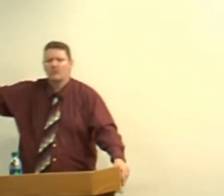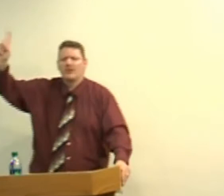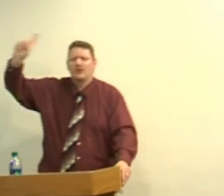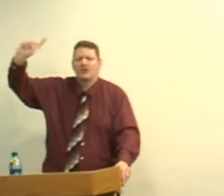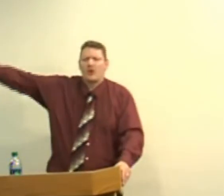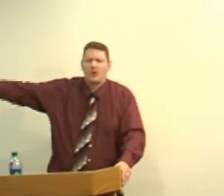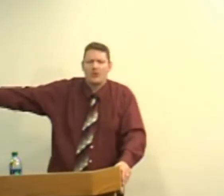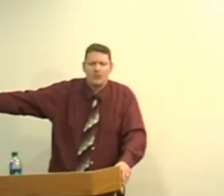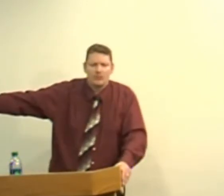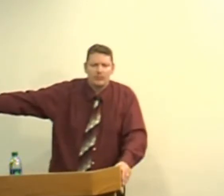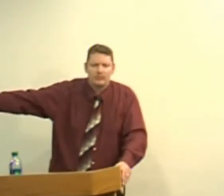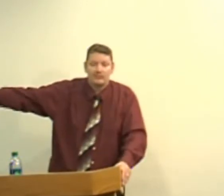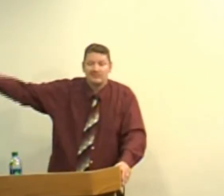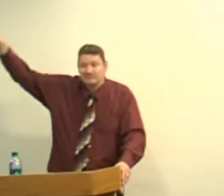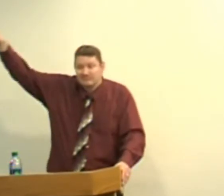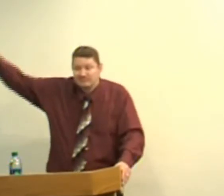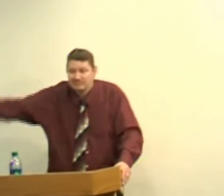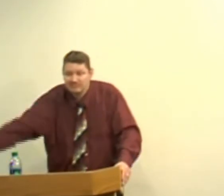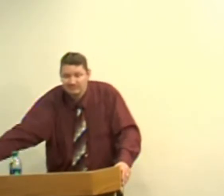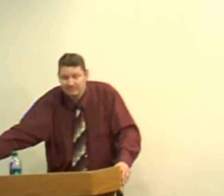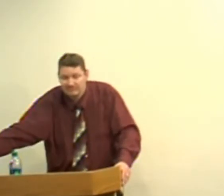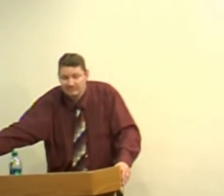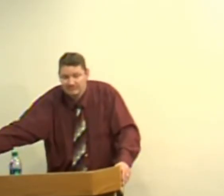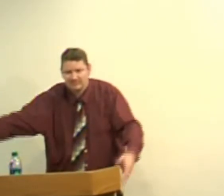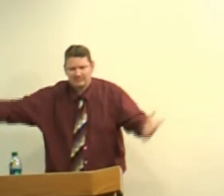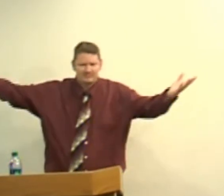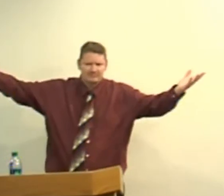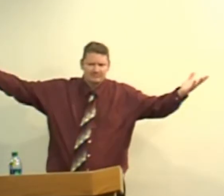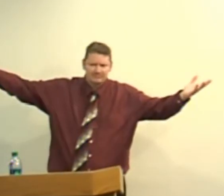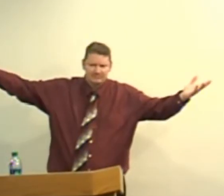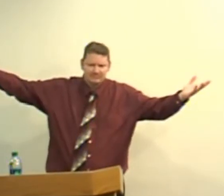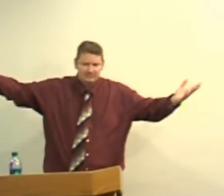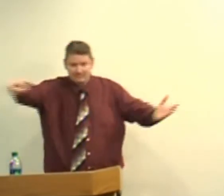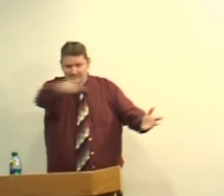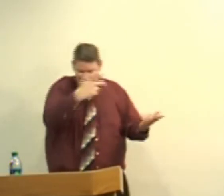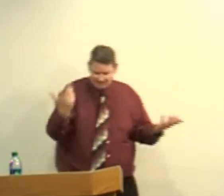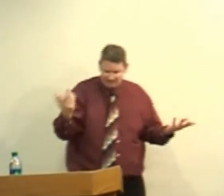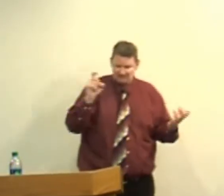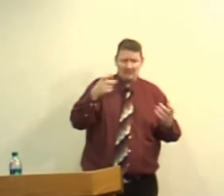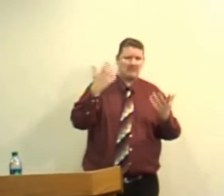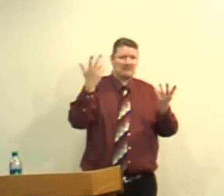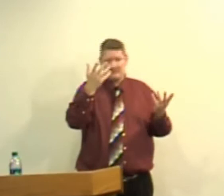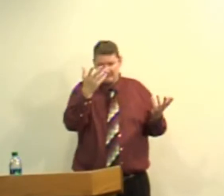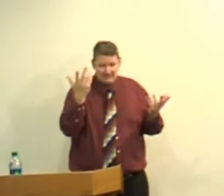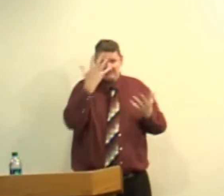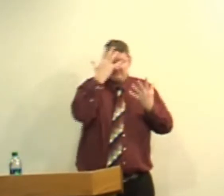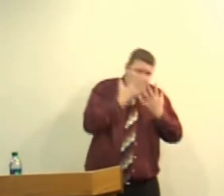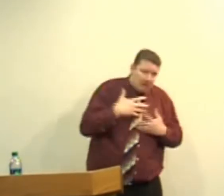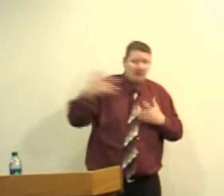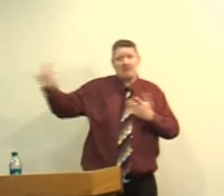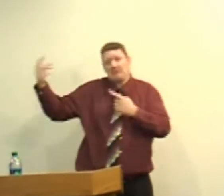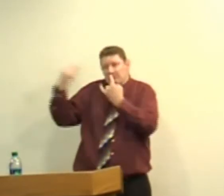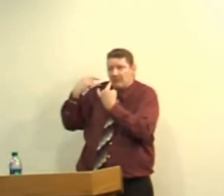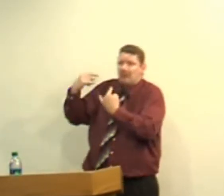Those people who denied and who shunned Jesus Christ, where are they going? They are going to go to hell. You know,